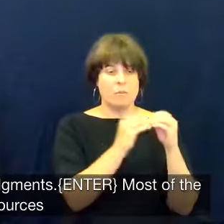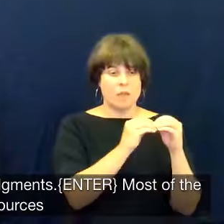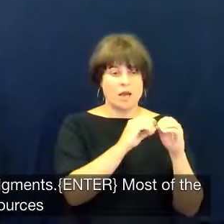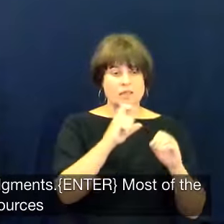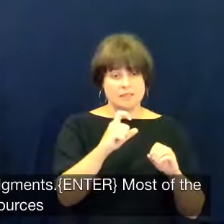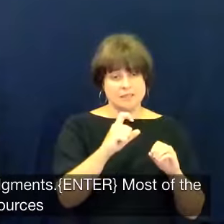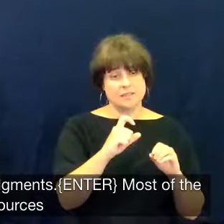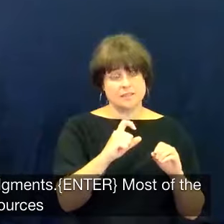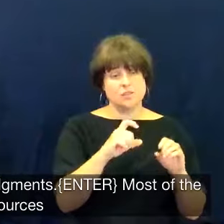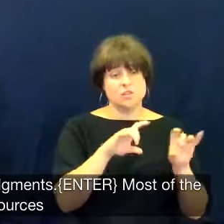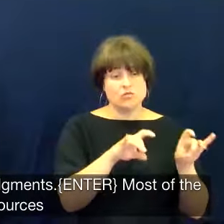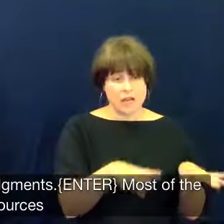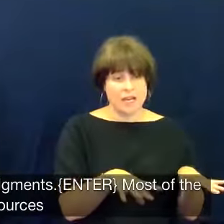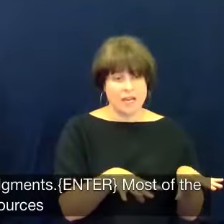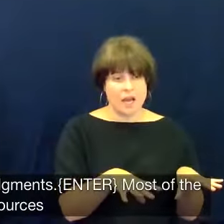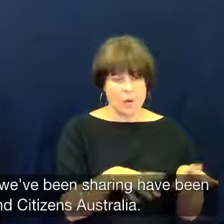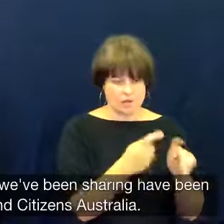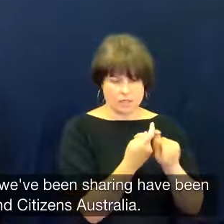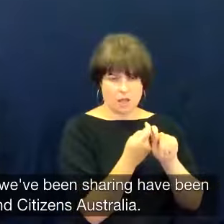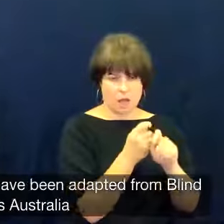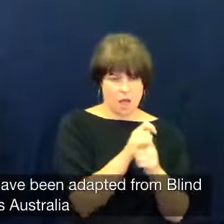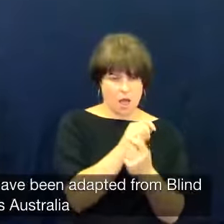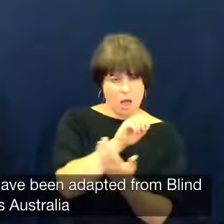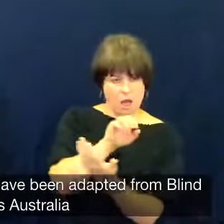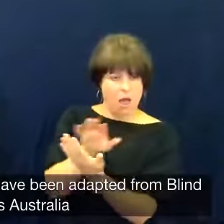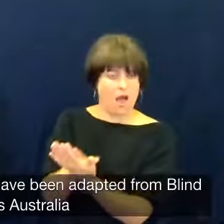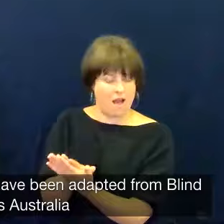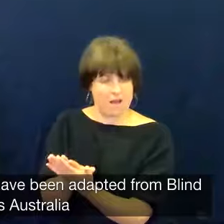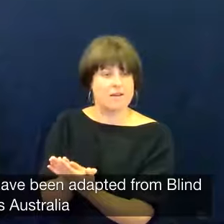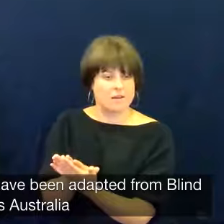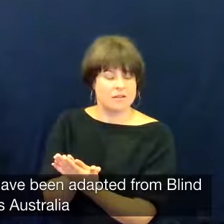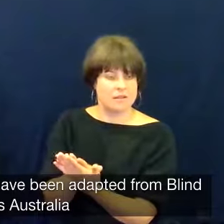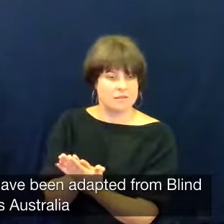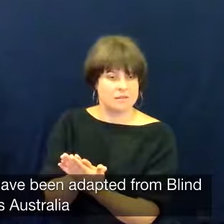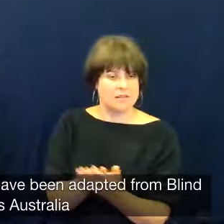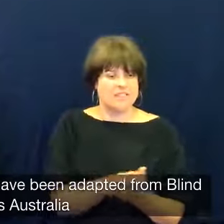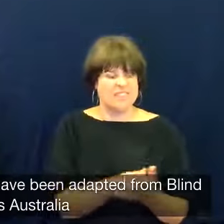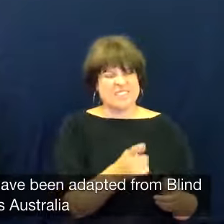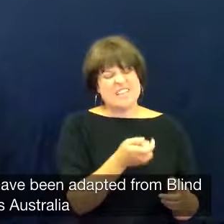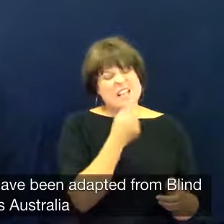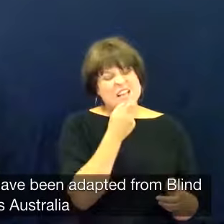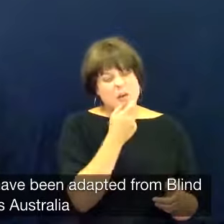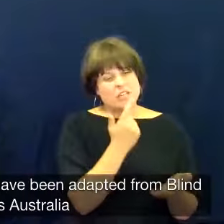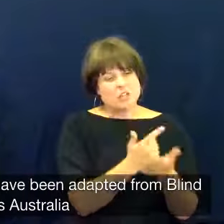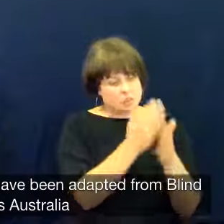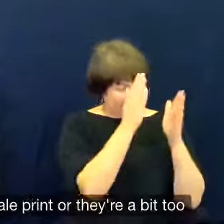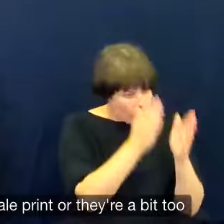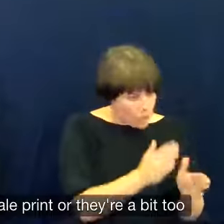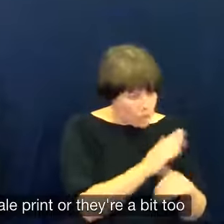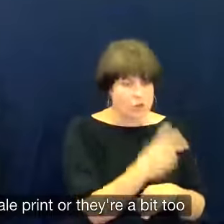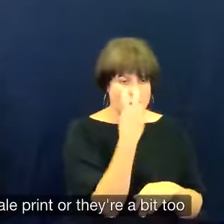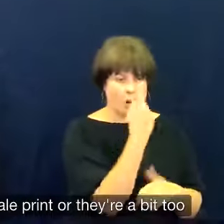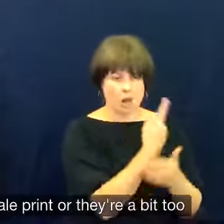Australia. Some of them have got a bit pale print, or they're a bit too focused on blind and not focused on